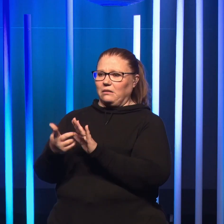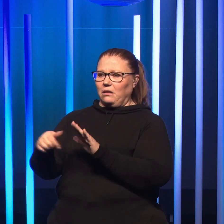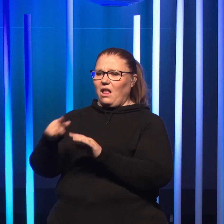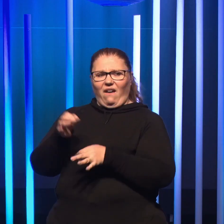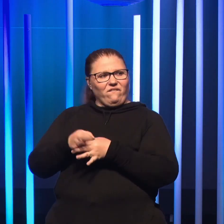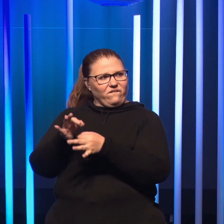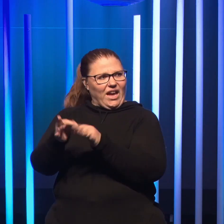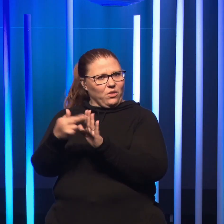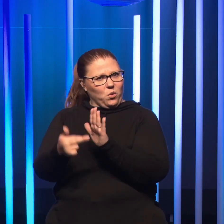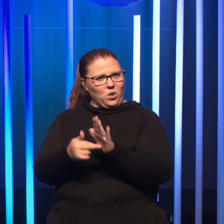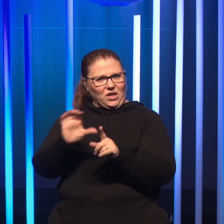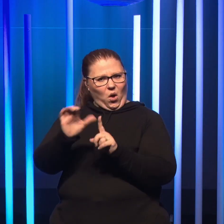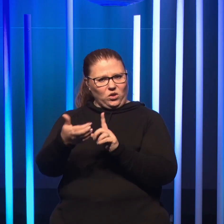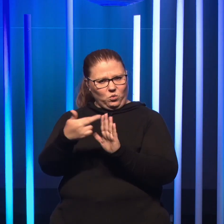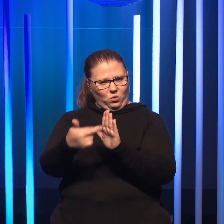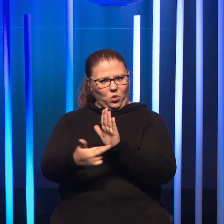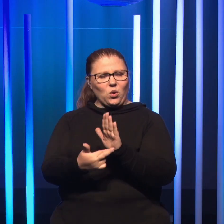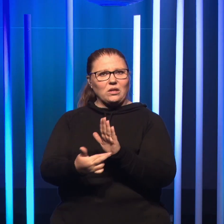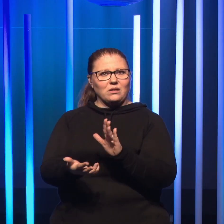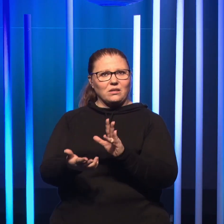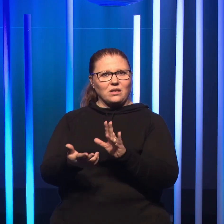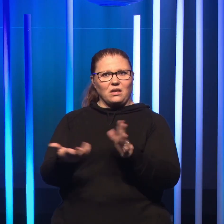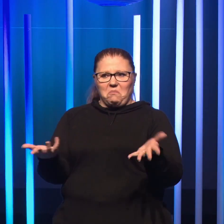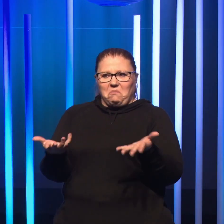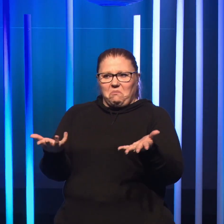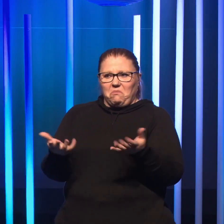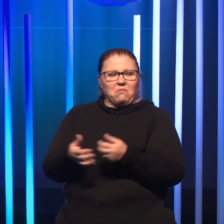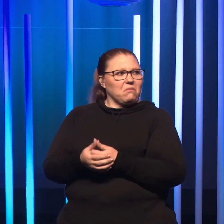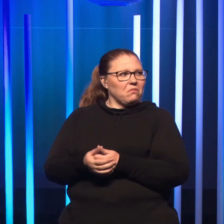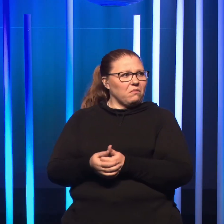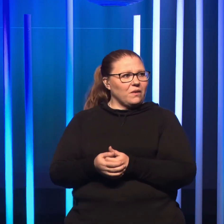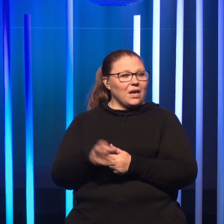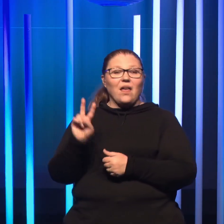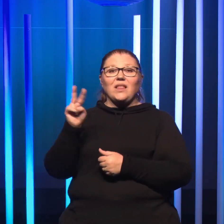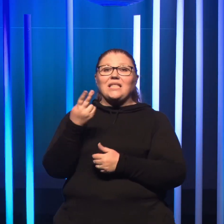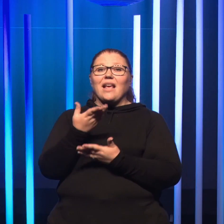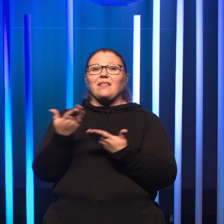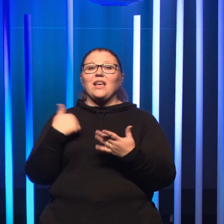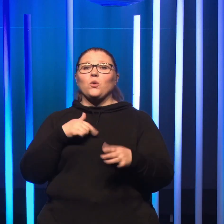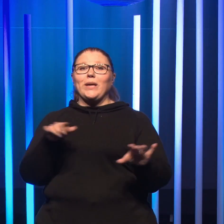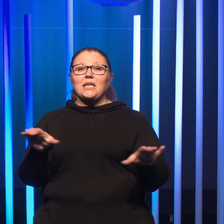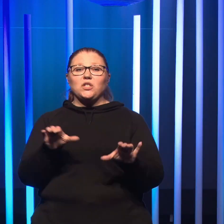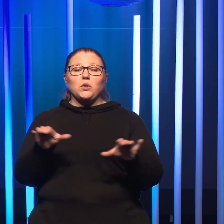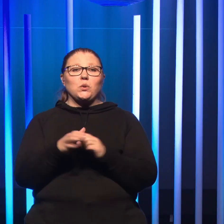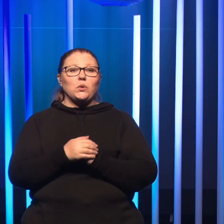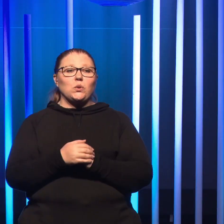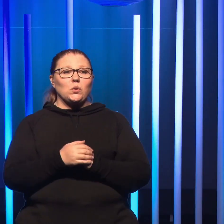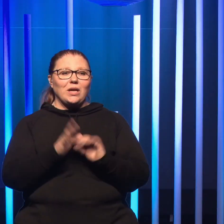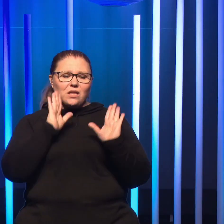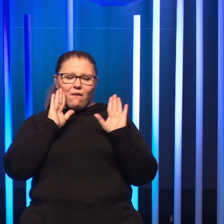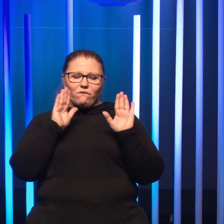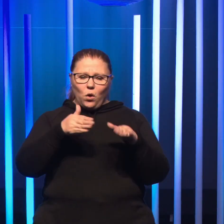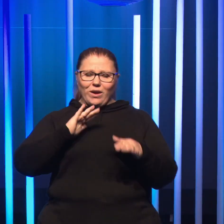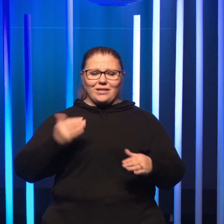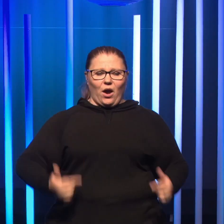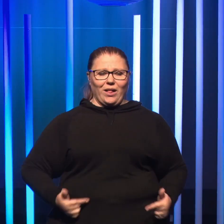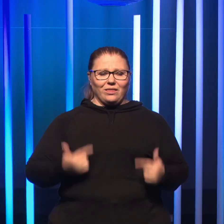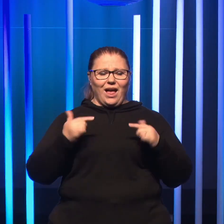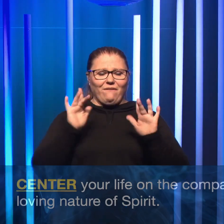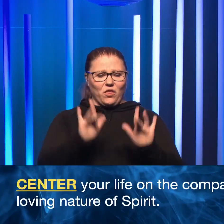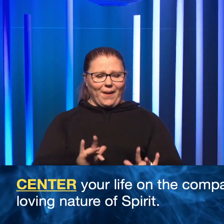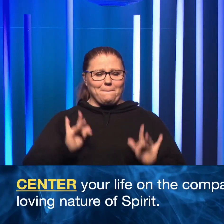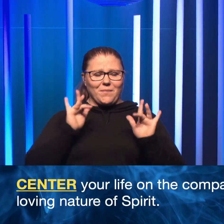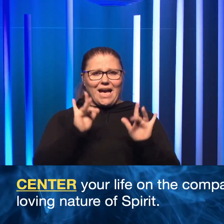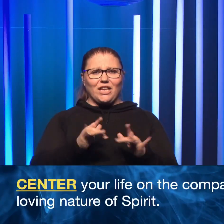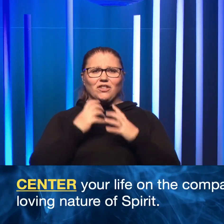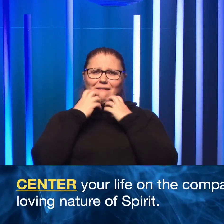rules, cultural rules, where are they? Second thing we can do is center our life on the